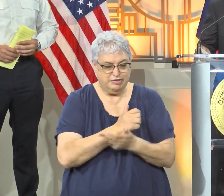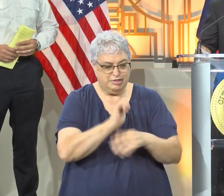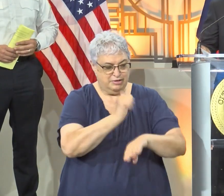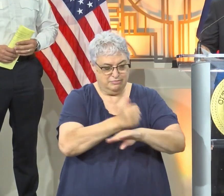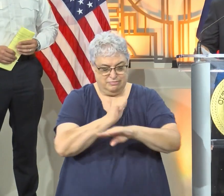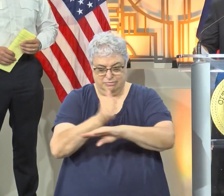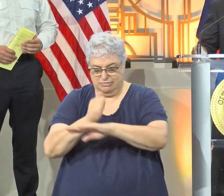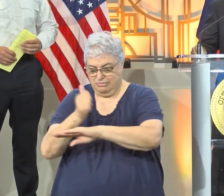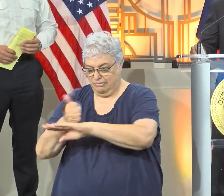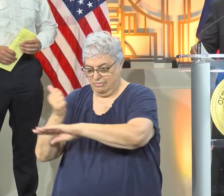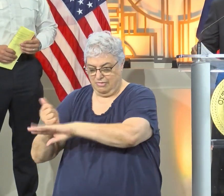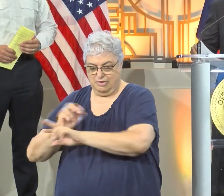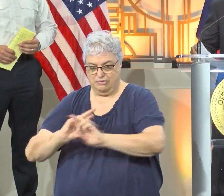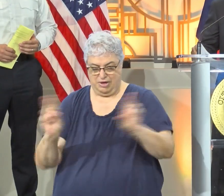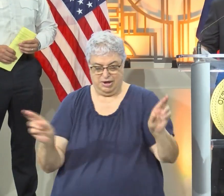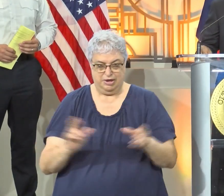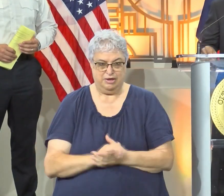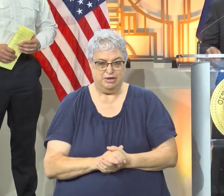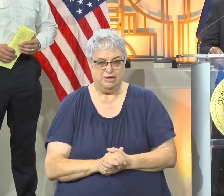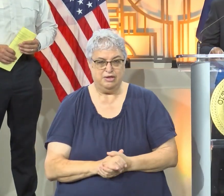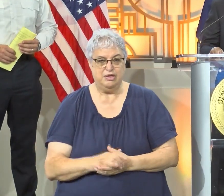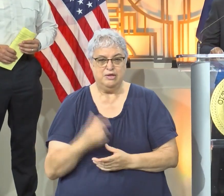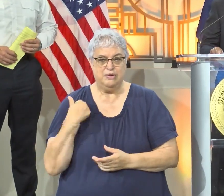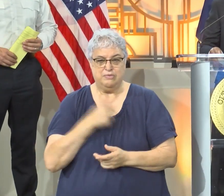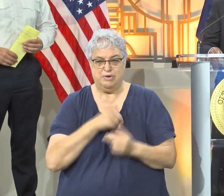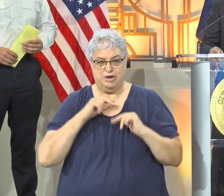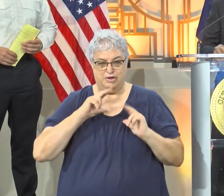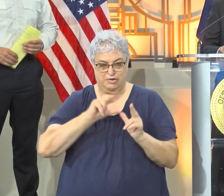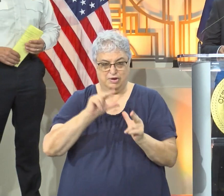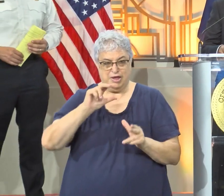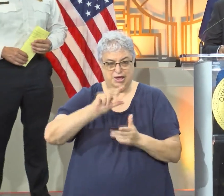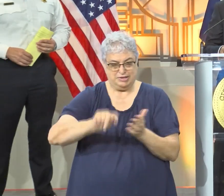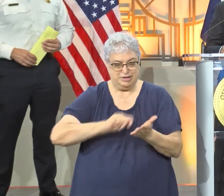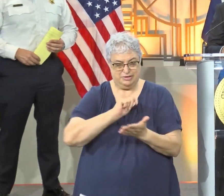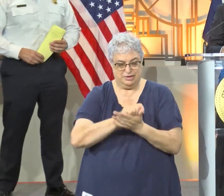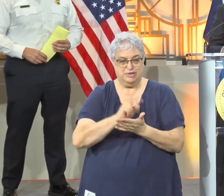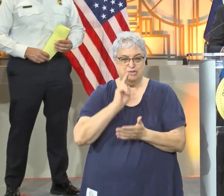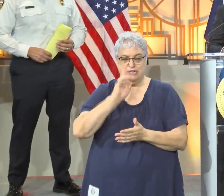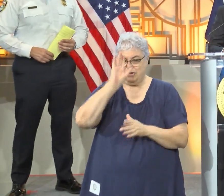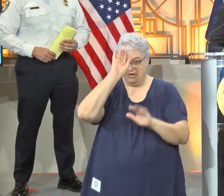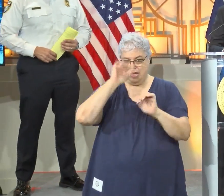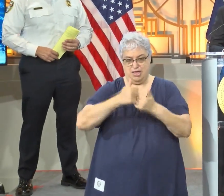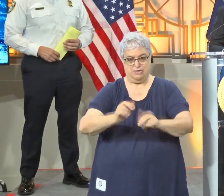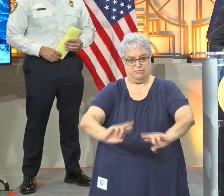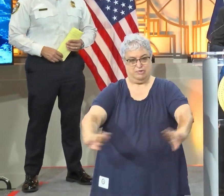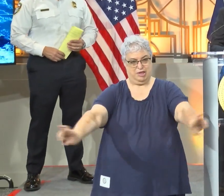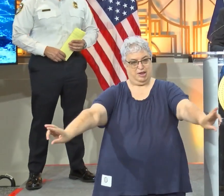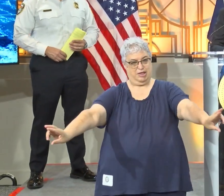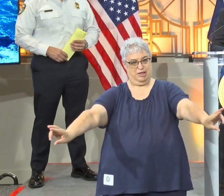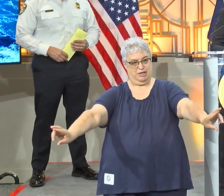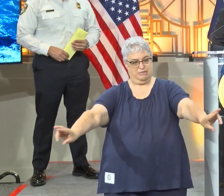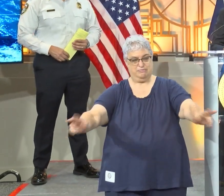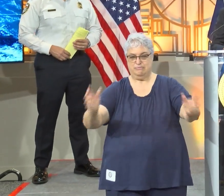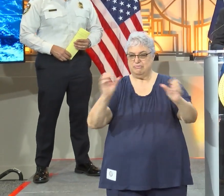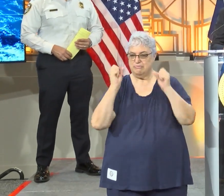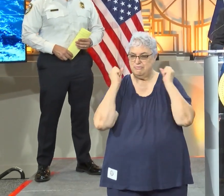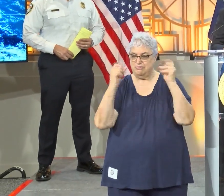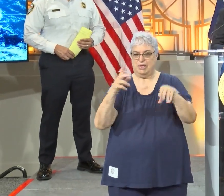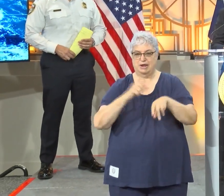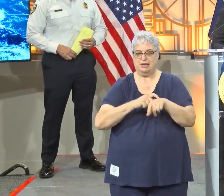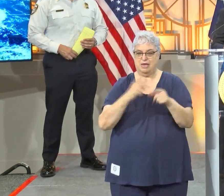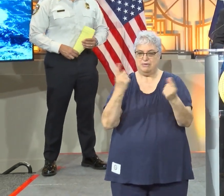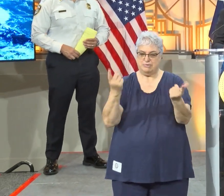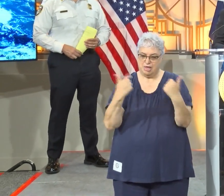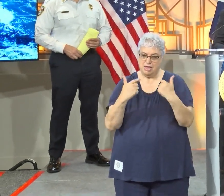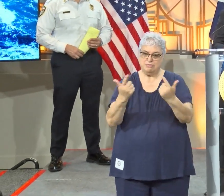everything they need. We are in hurricane season, and Houston knows how to prepare. We've been battle-tested several times,